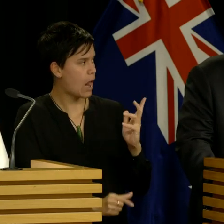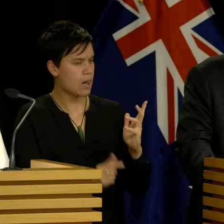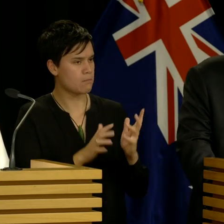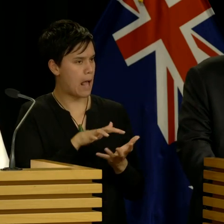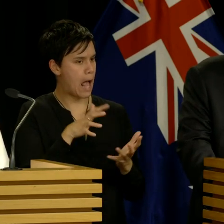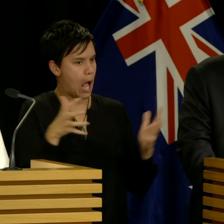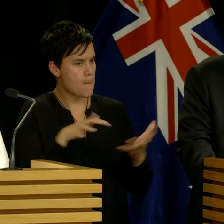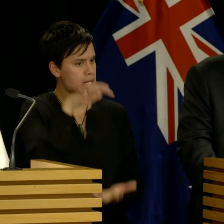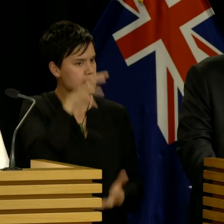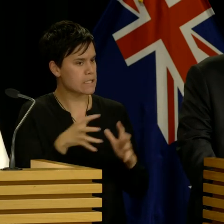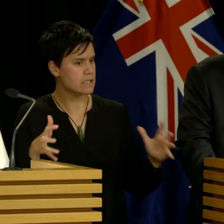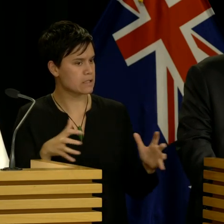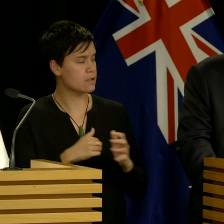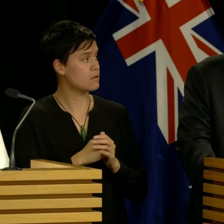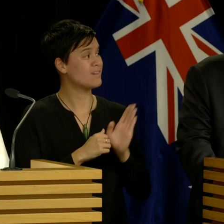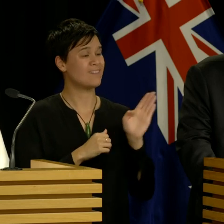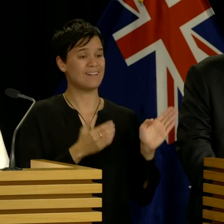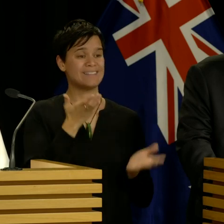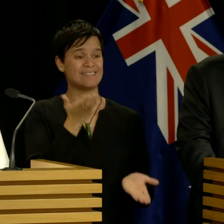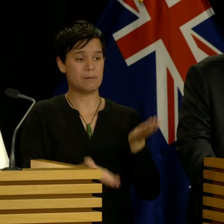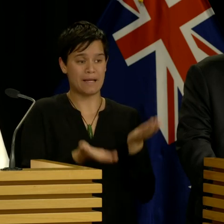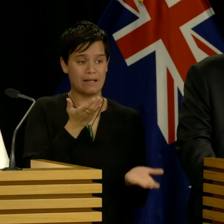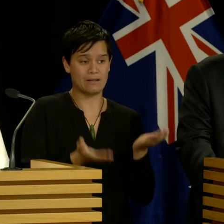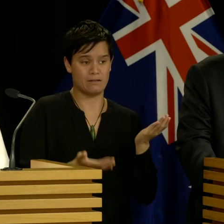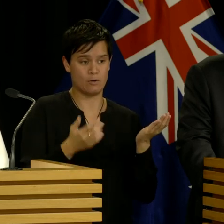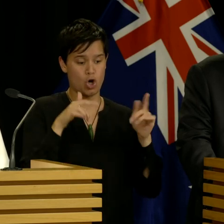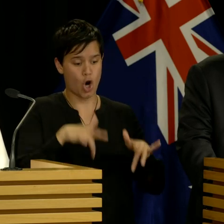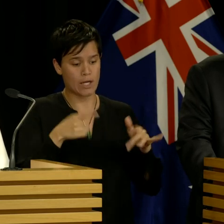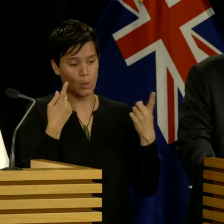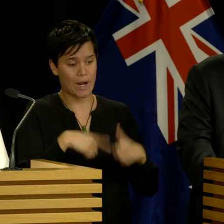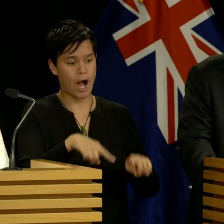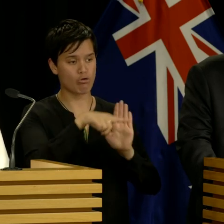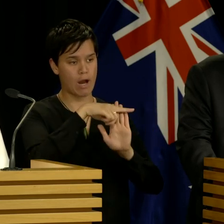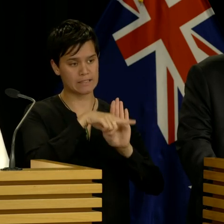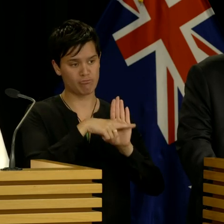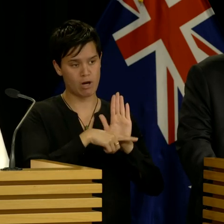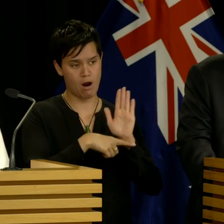be determined by the shape of the criteria. I want to reiterate that